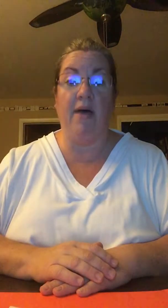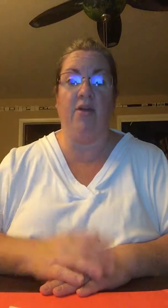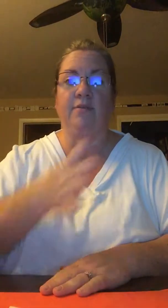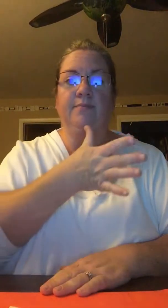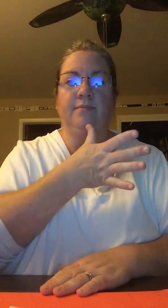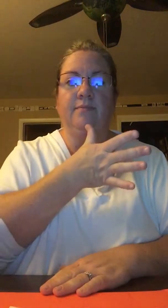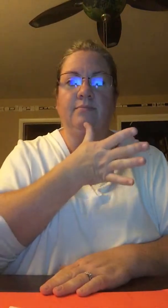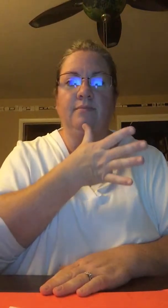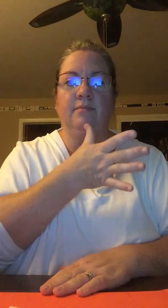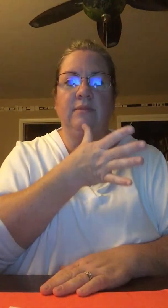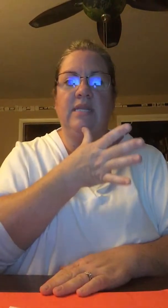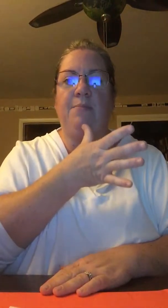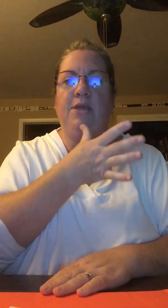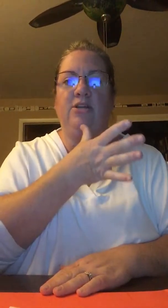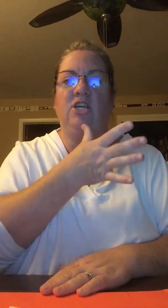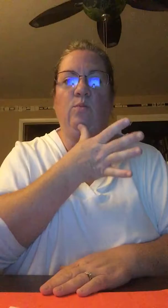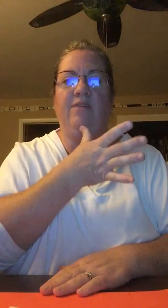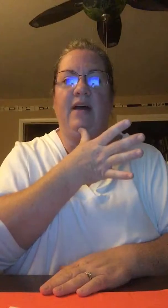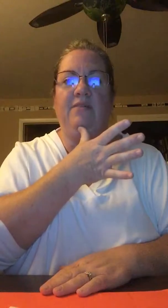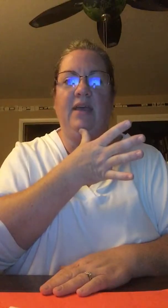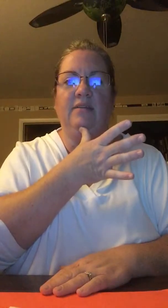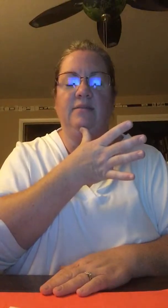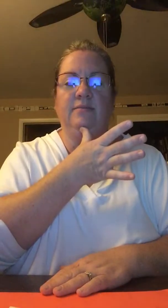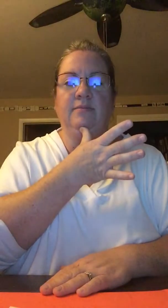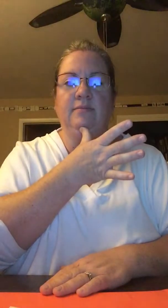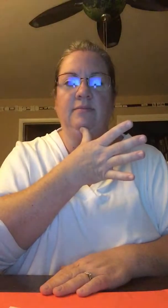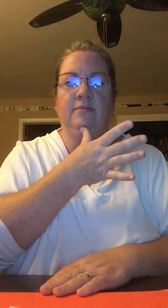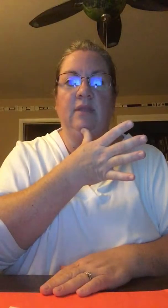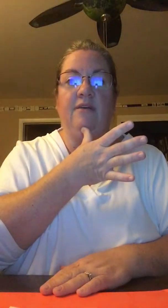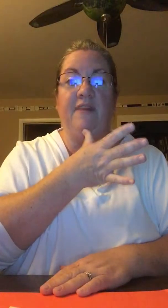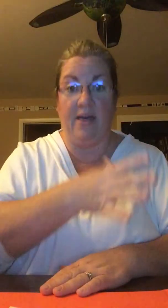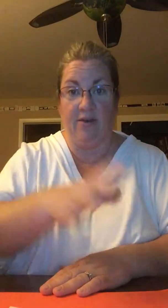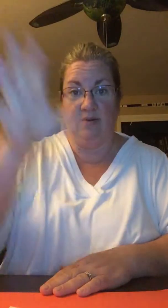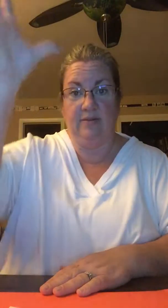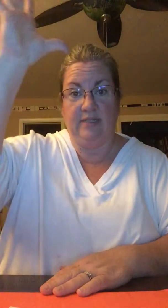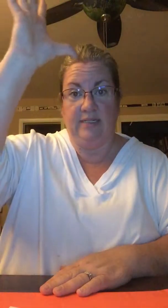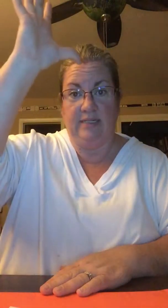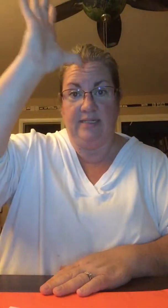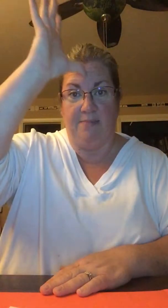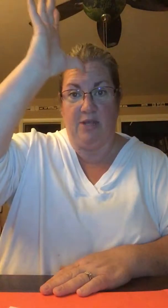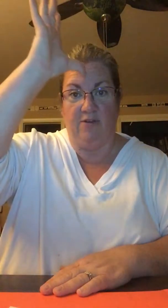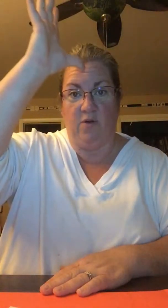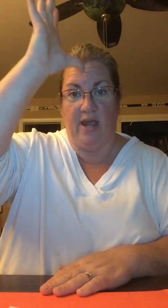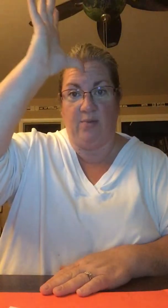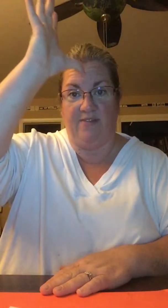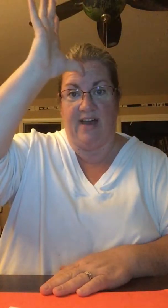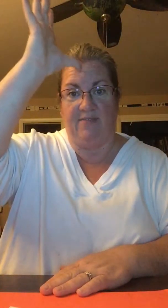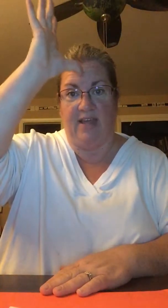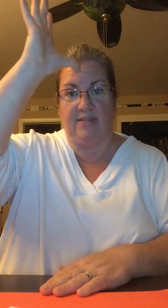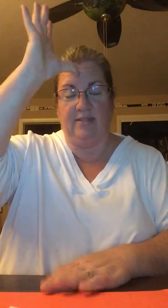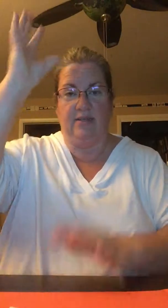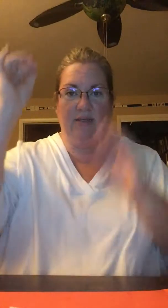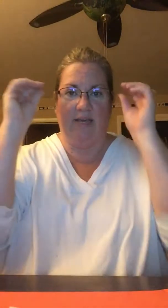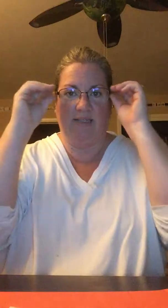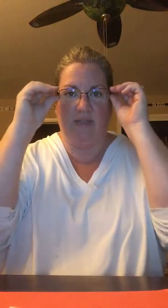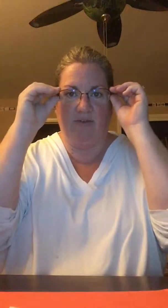Mother, tapping your chin with a 5 hand. Father, tapping your forehead with a 5 hand. I see the